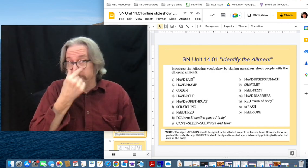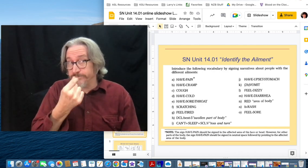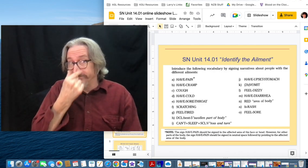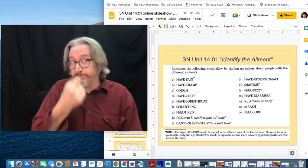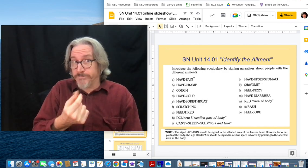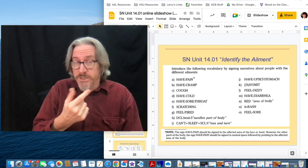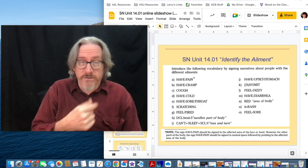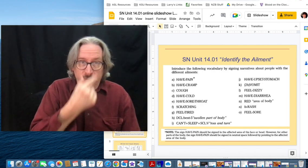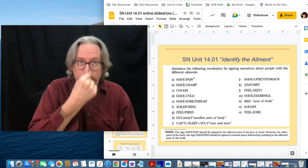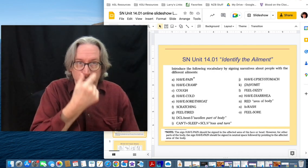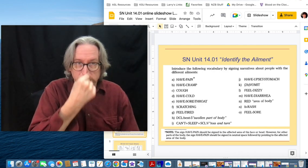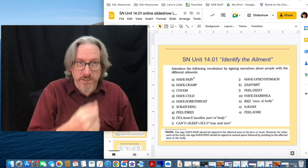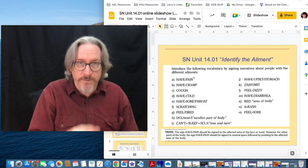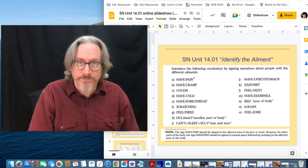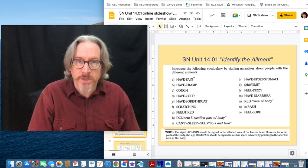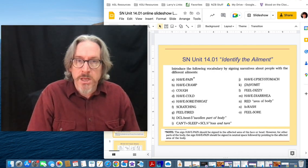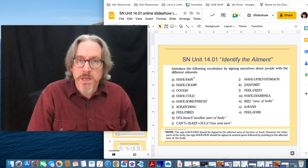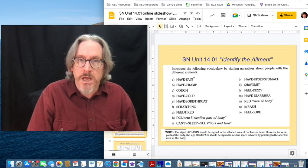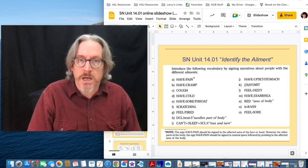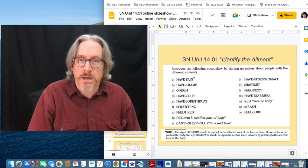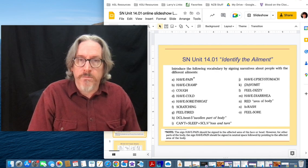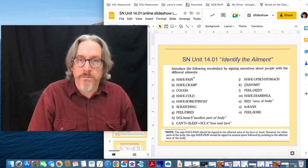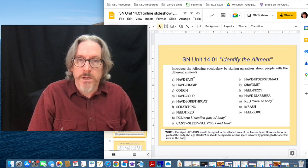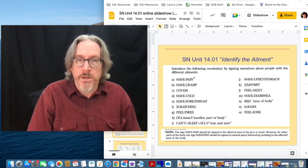Just kind of wipe your nose a little bit.